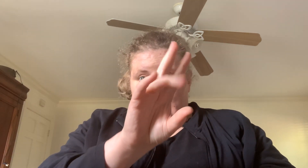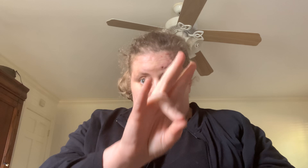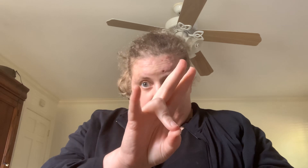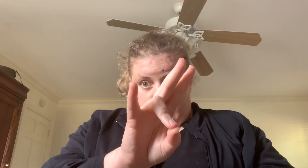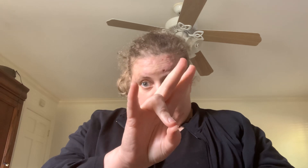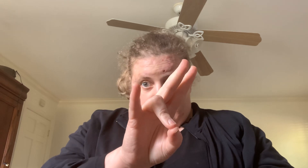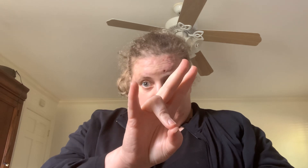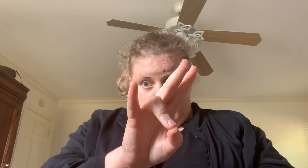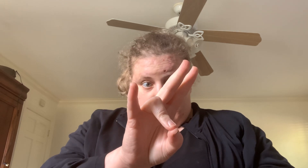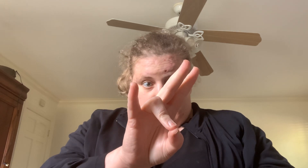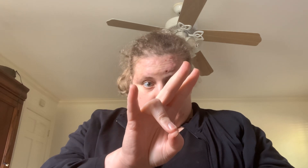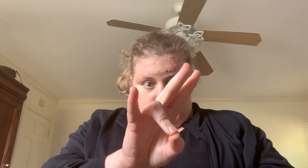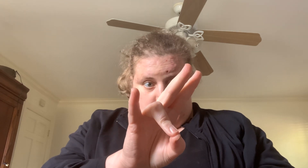higher up here,